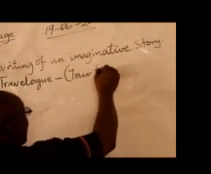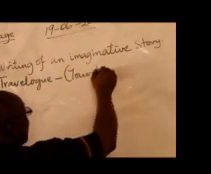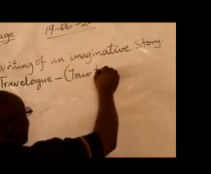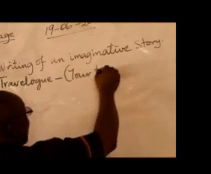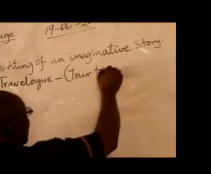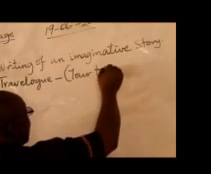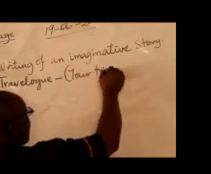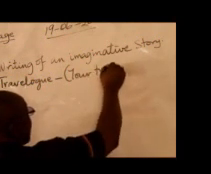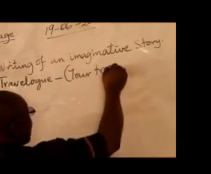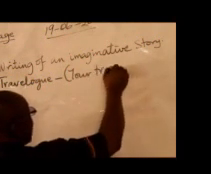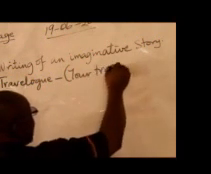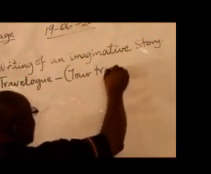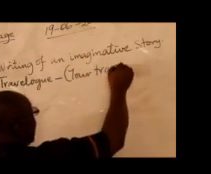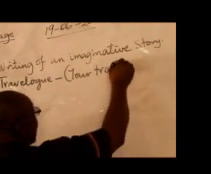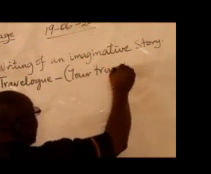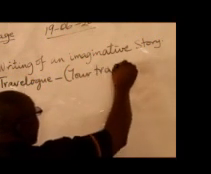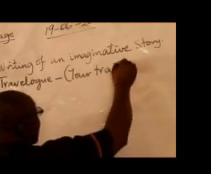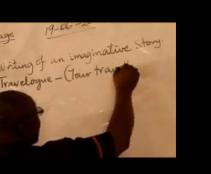traveling experience.